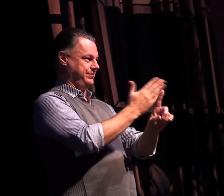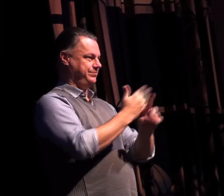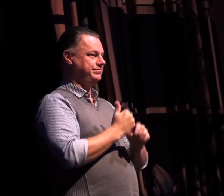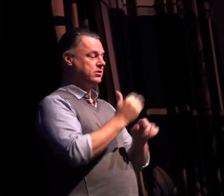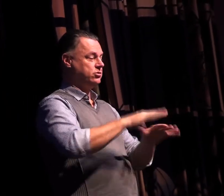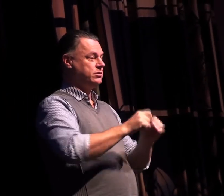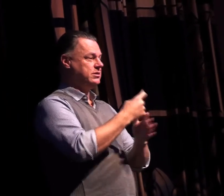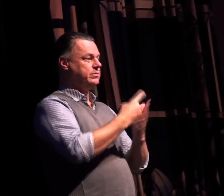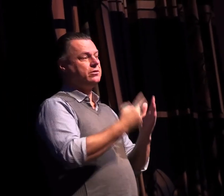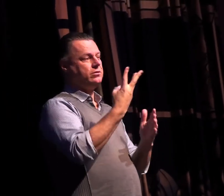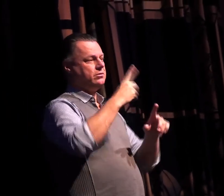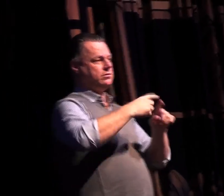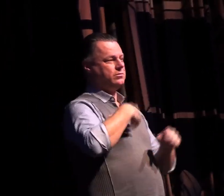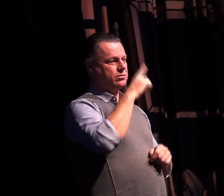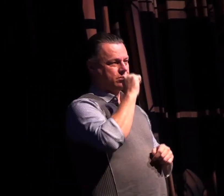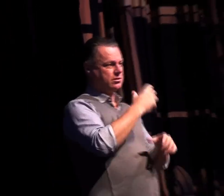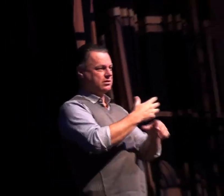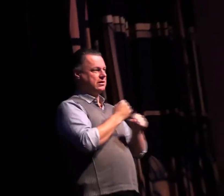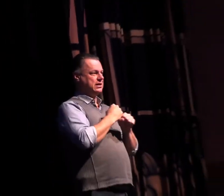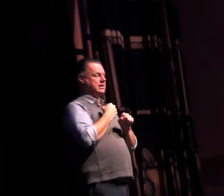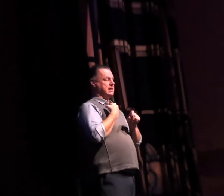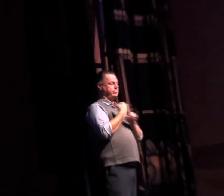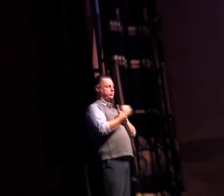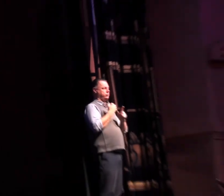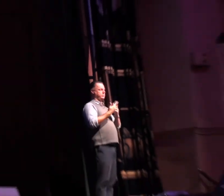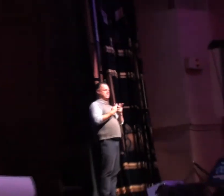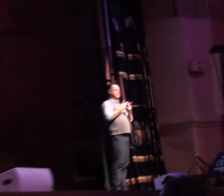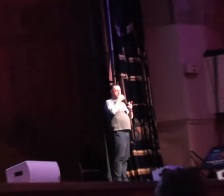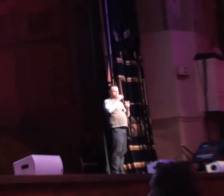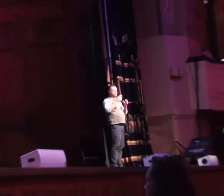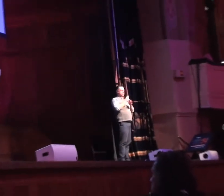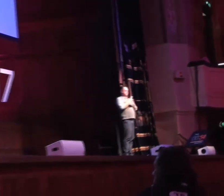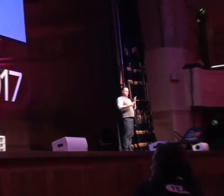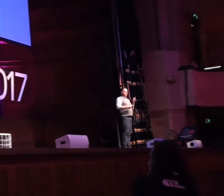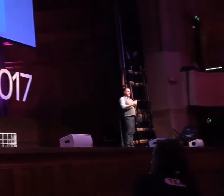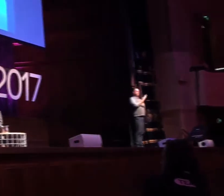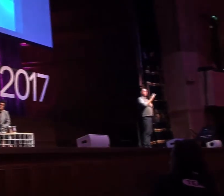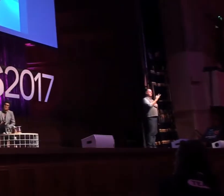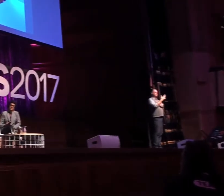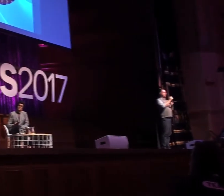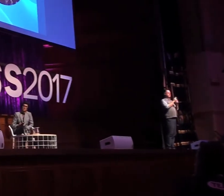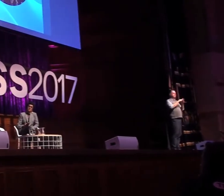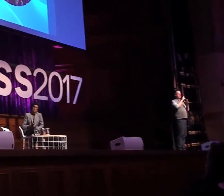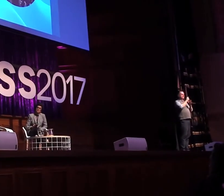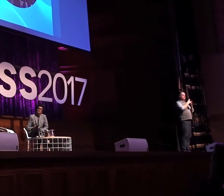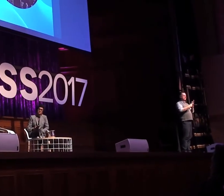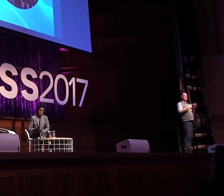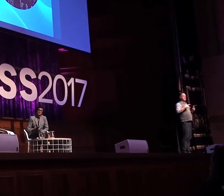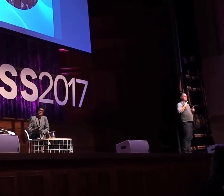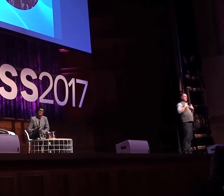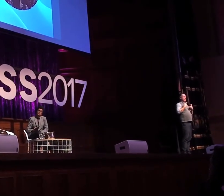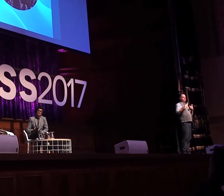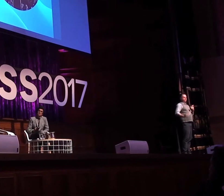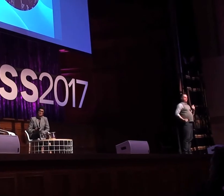are 3 times more likely to experience abuse than other children, and 45% of people with disability live on or below